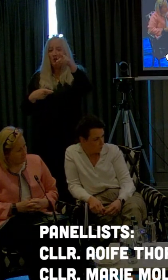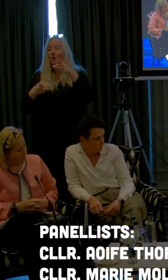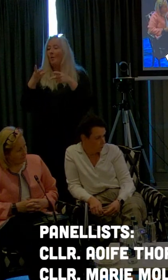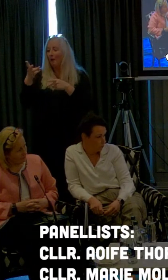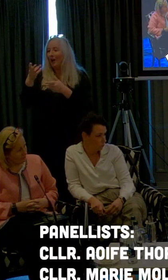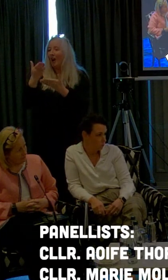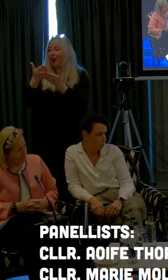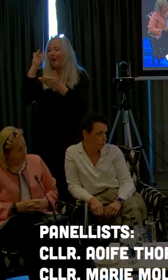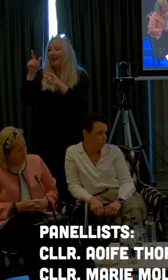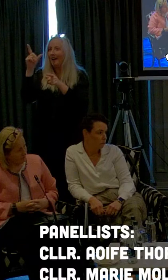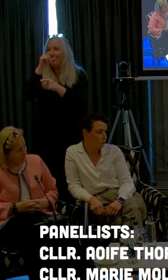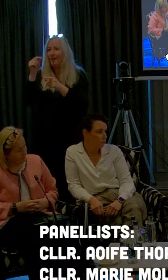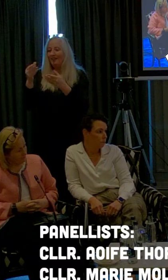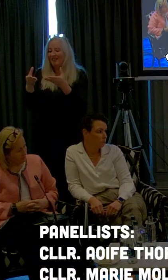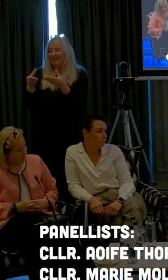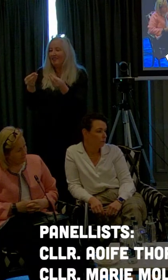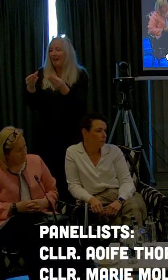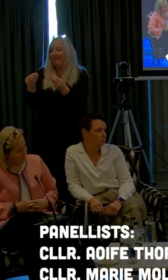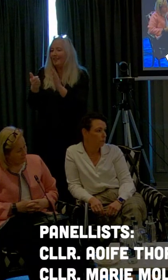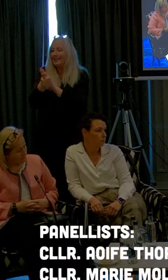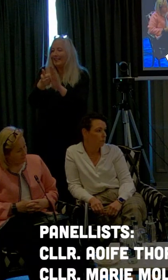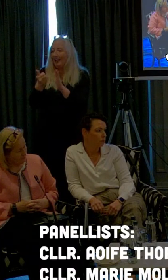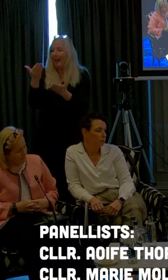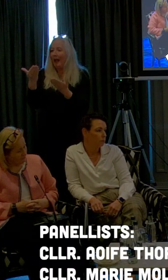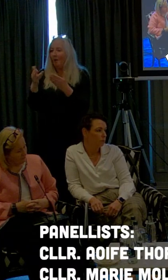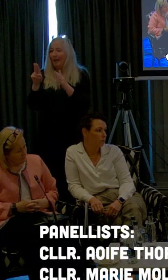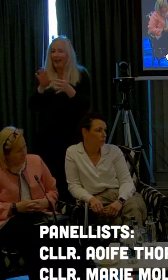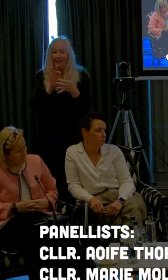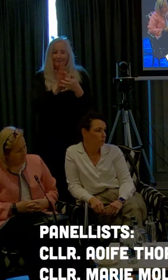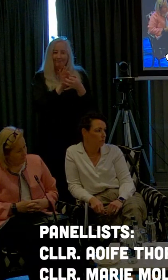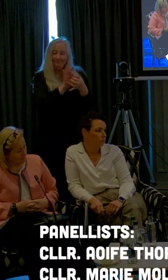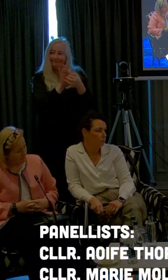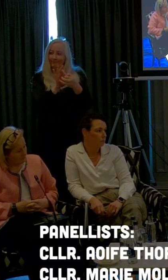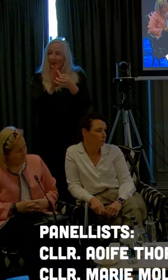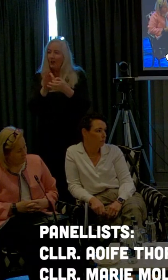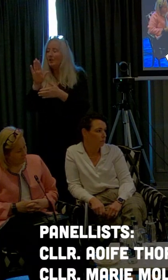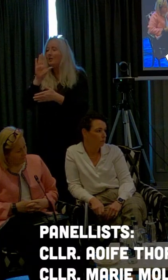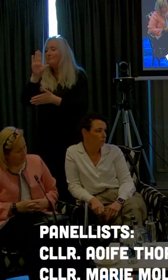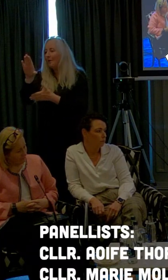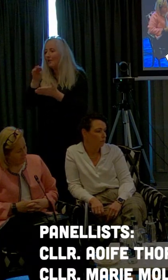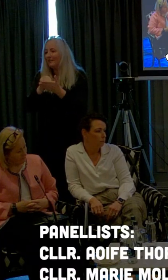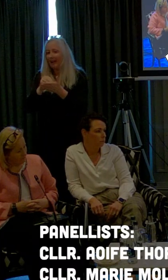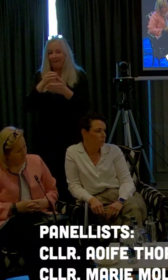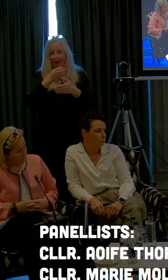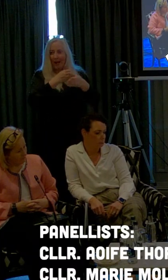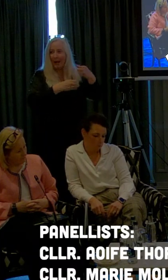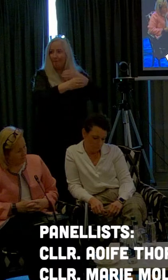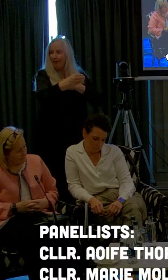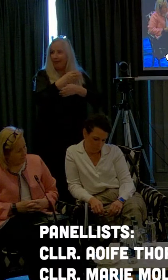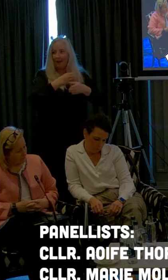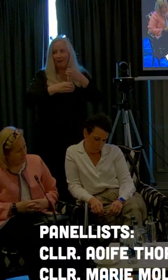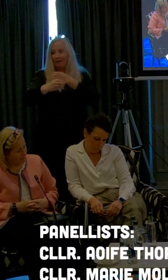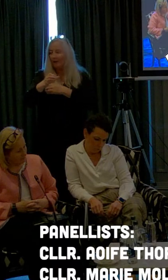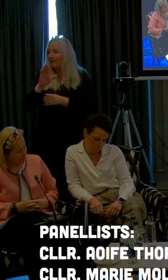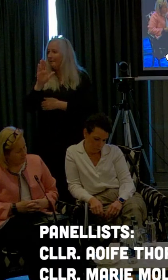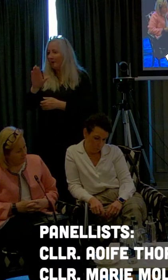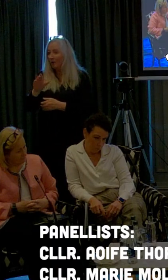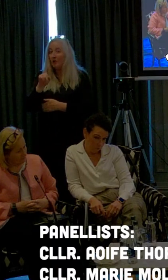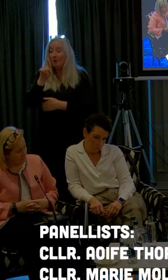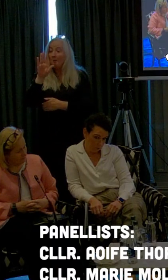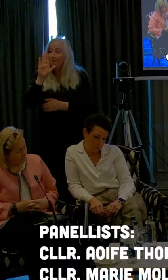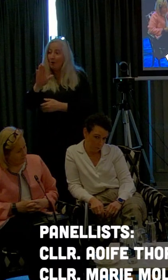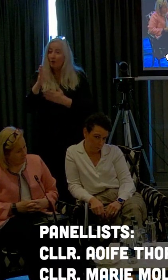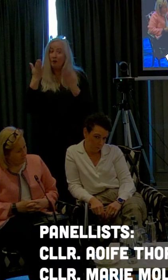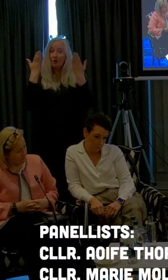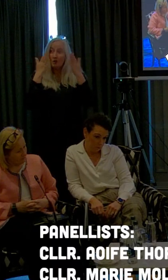true because you have to be that way. You have to have empathy with the people. You have to show them that you really